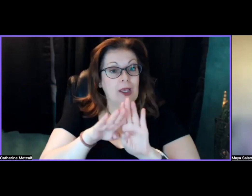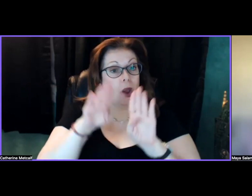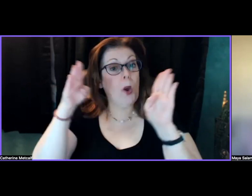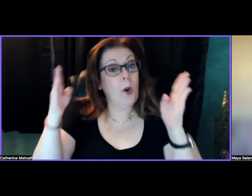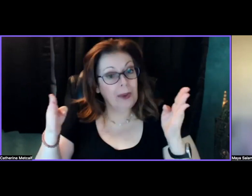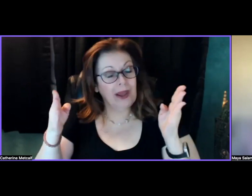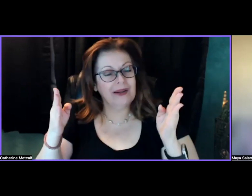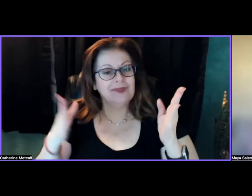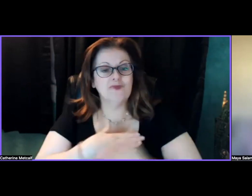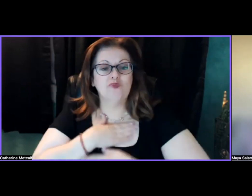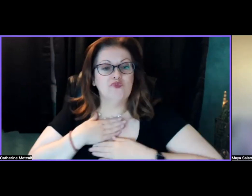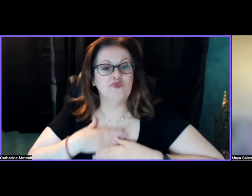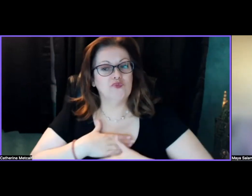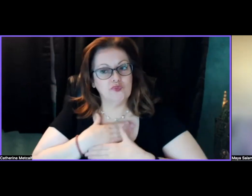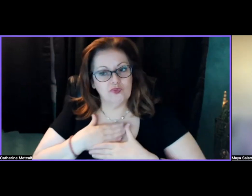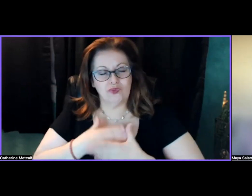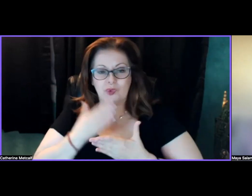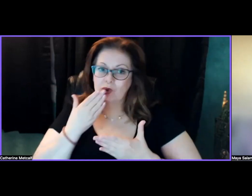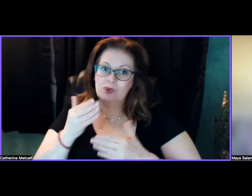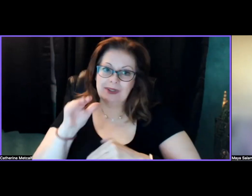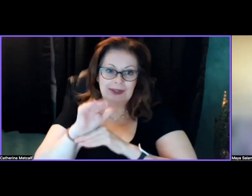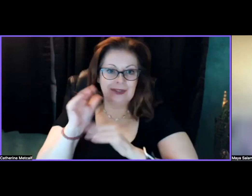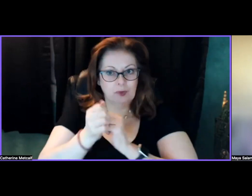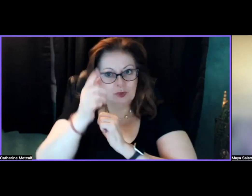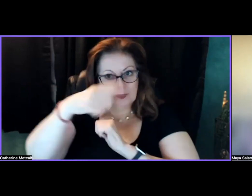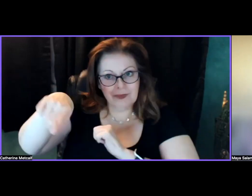a joy to spend this evening with everyone.